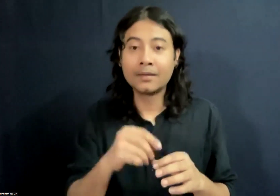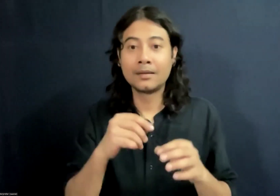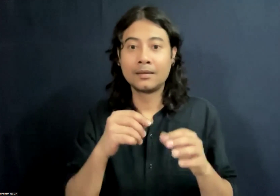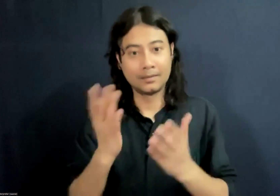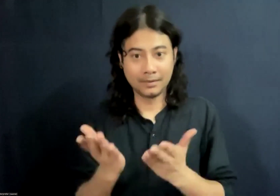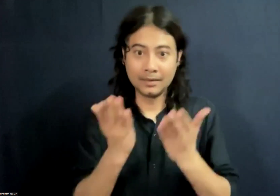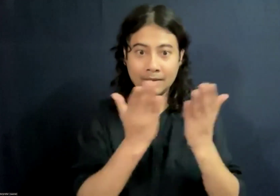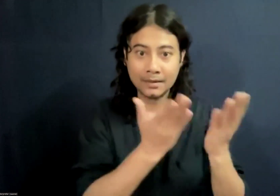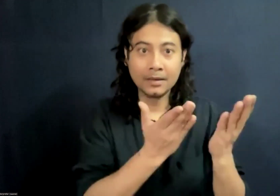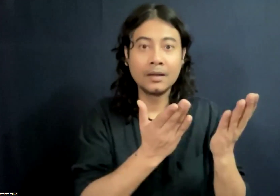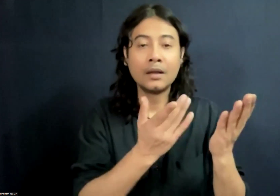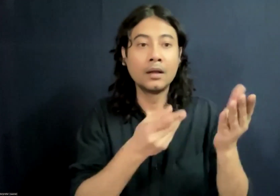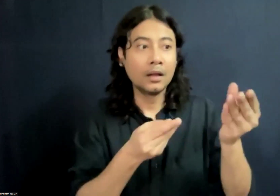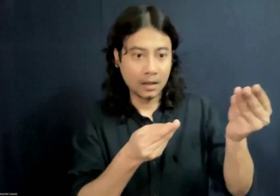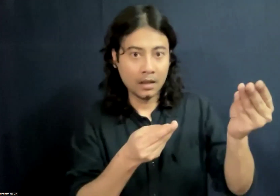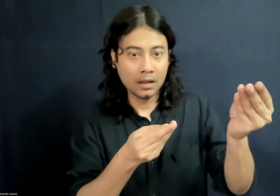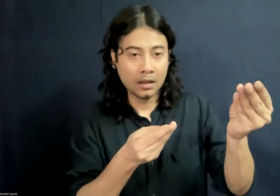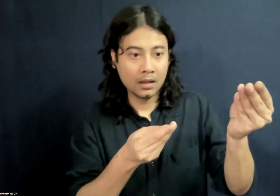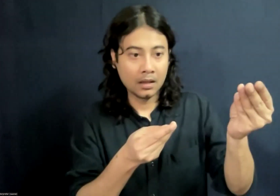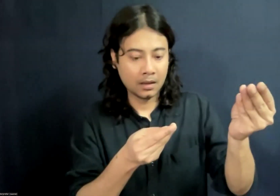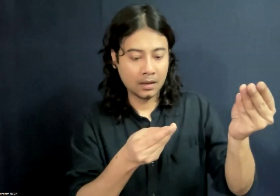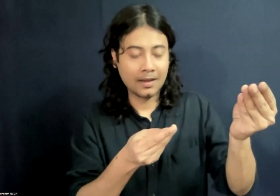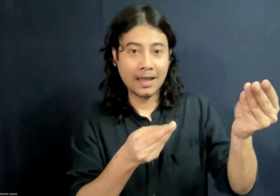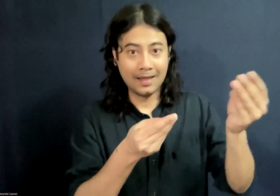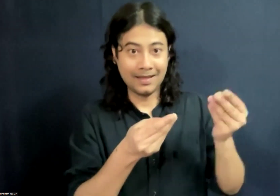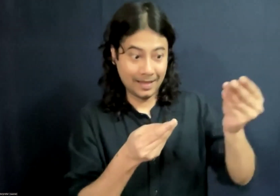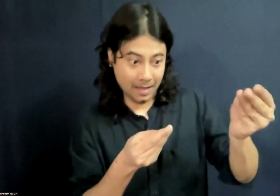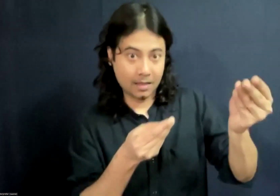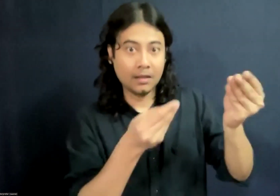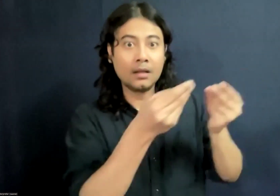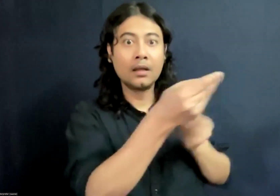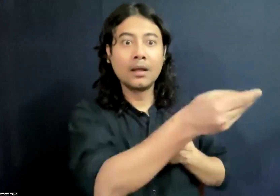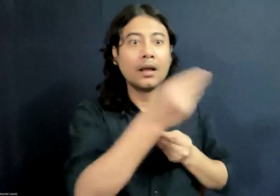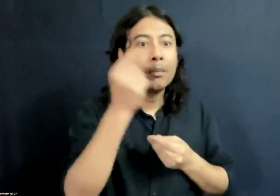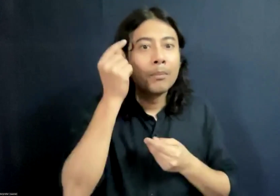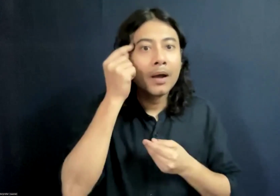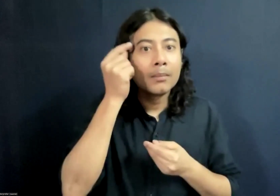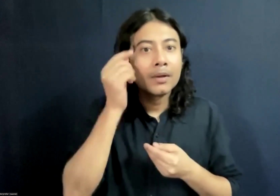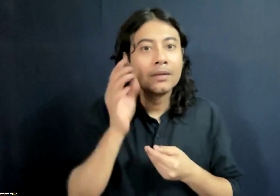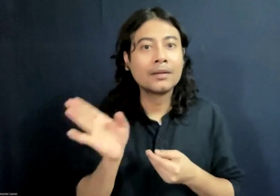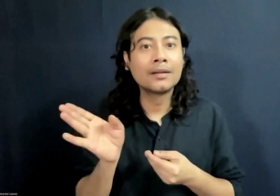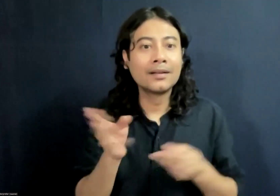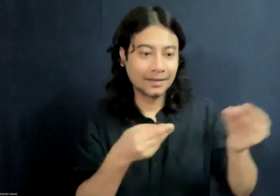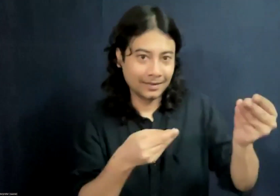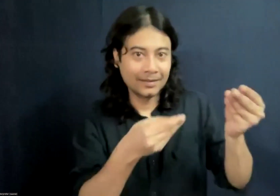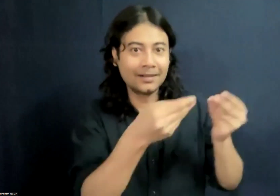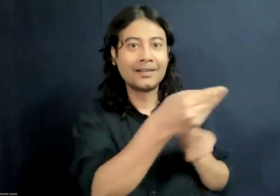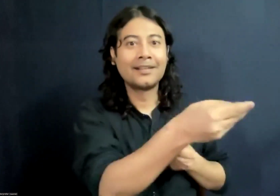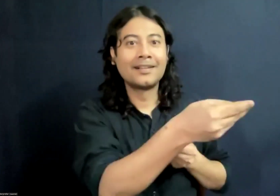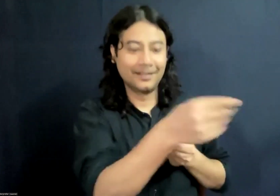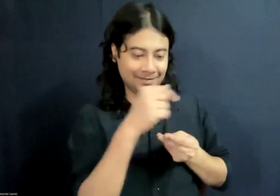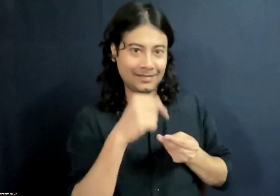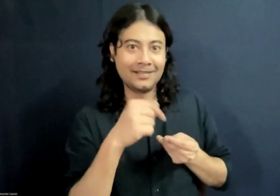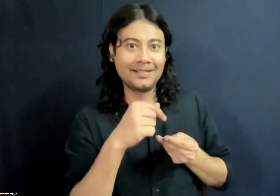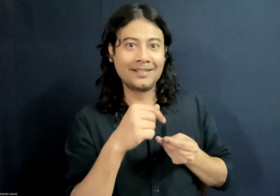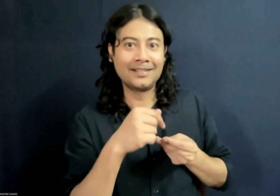I just don't want to give charity. I am very clever. I want something in exchange of this charity. And